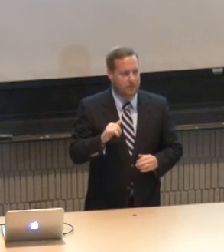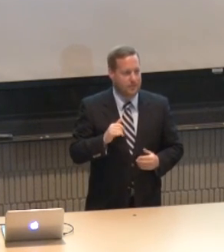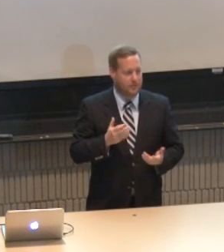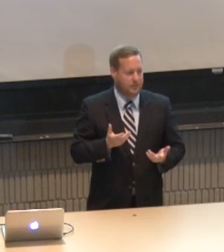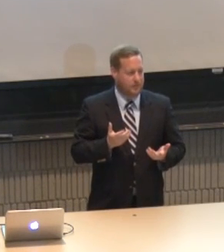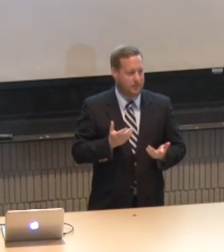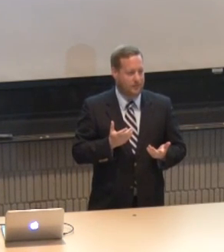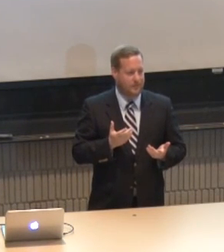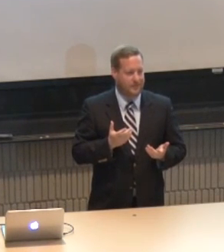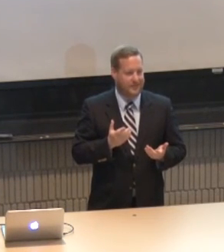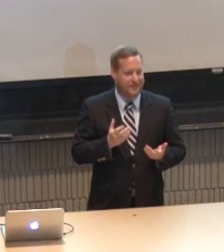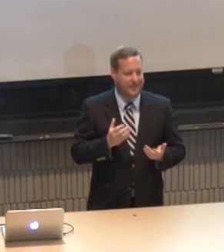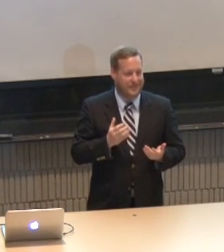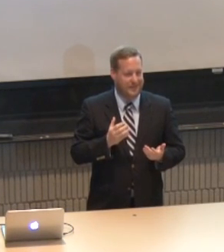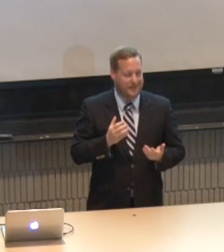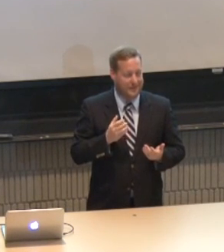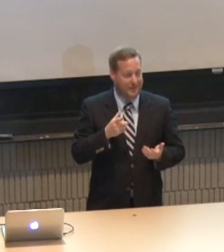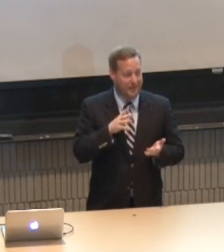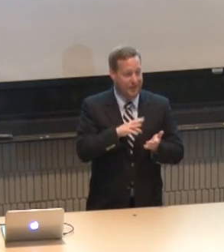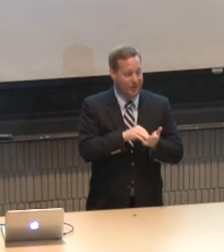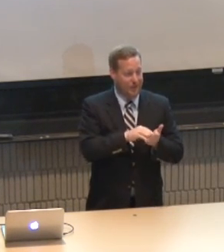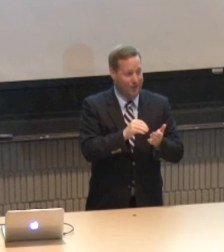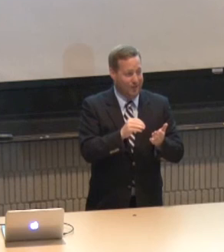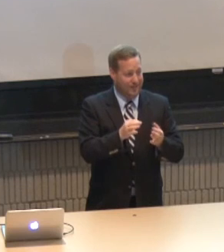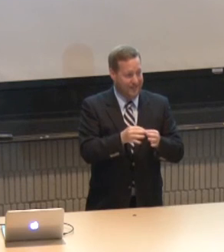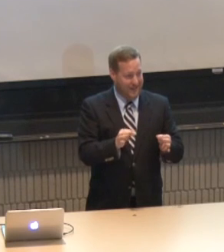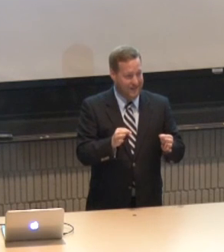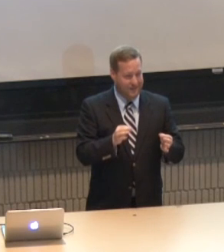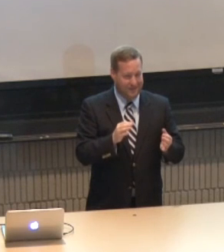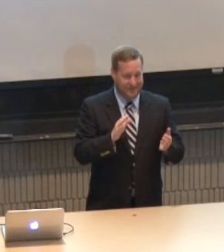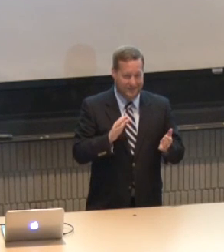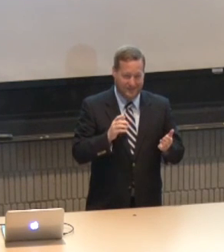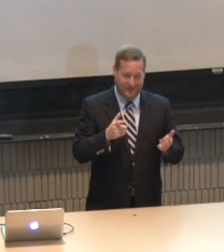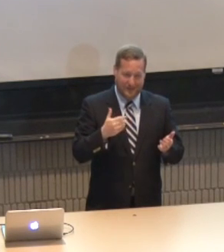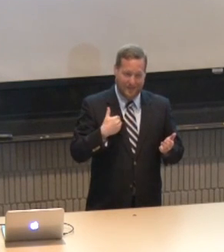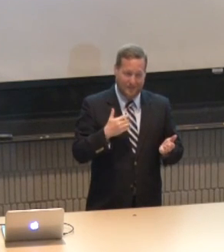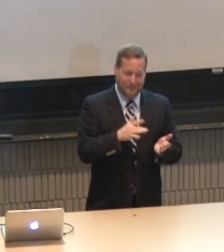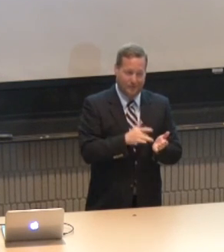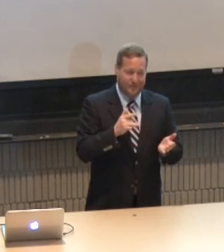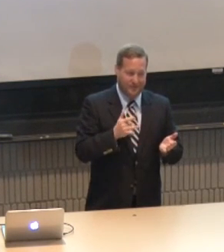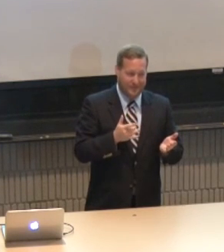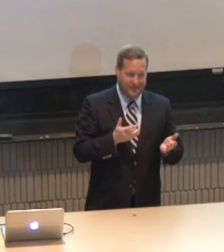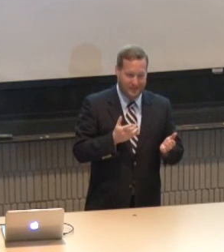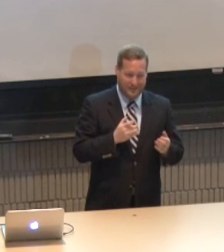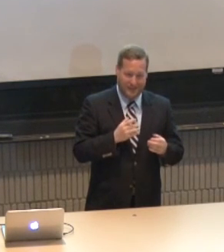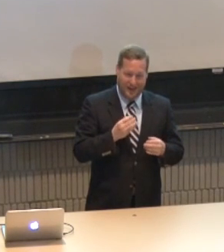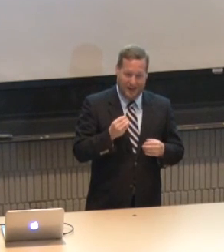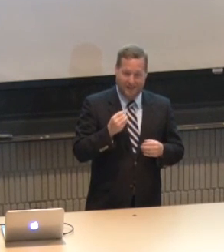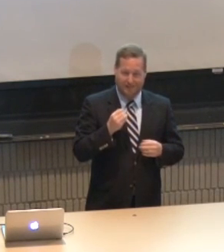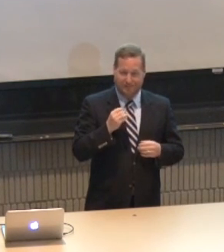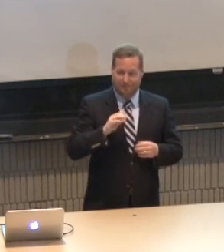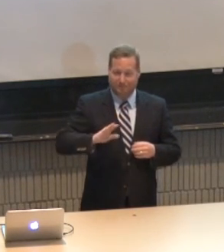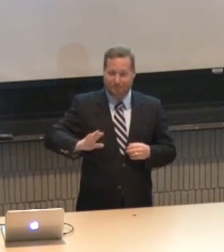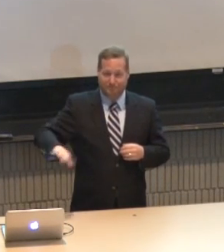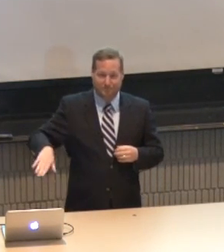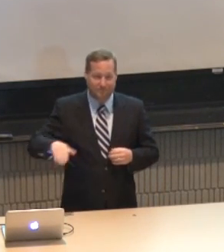to connect to the community and create relationships that allow you to become part of that community. Again, linguistically, you are